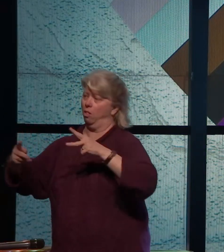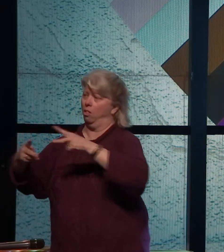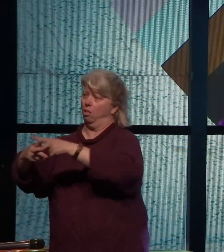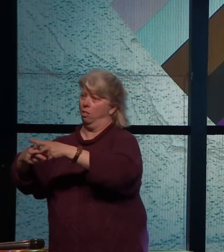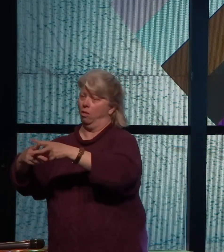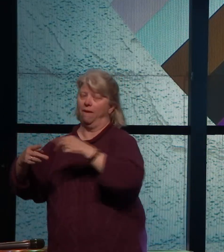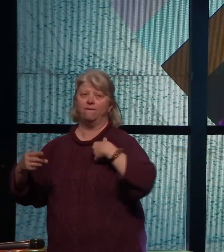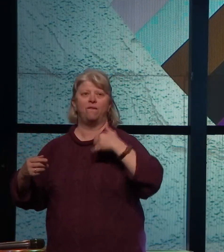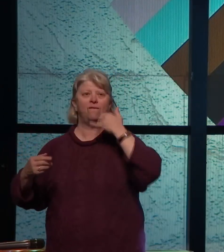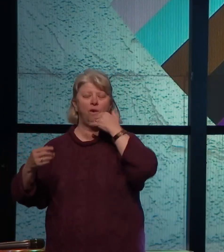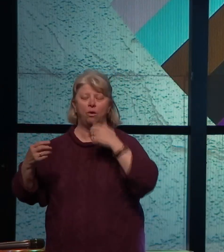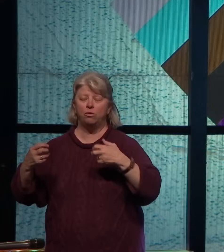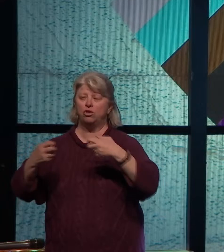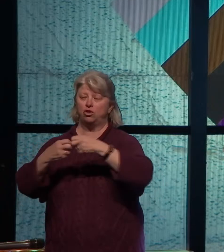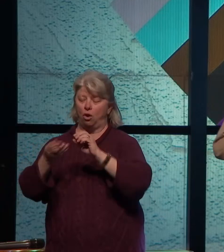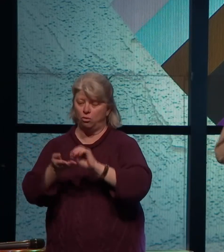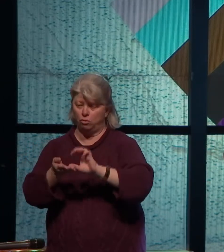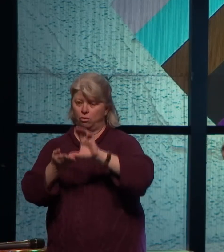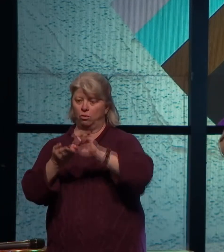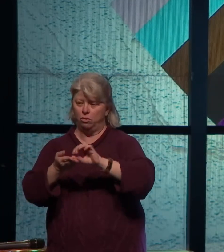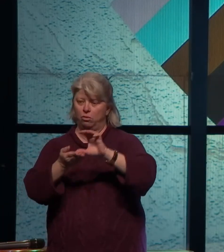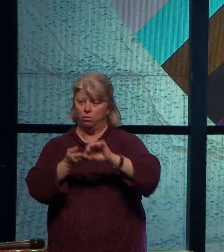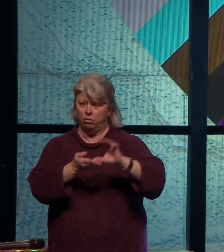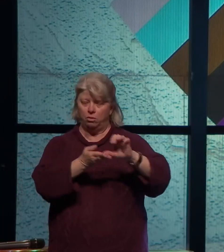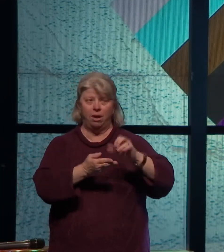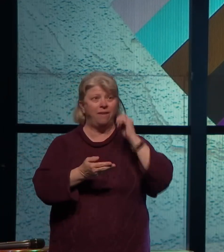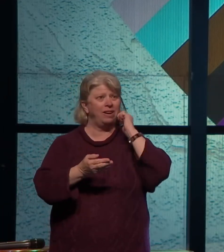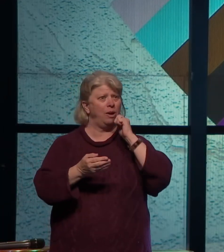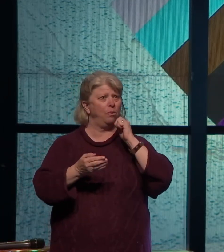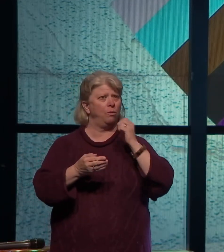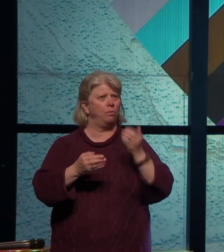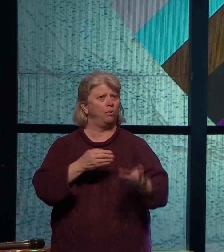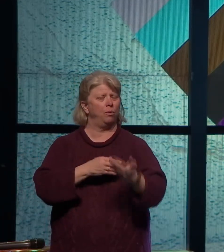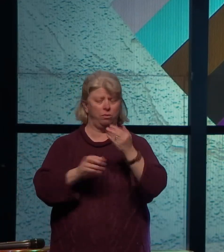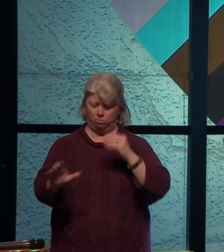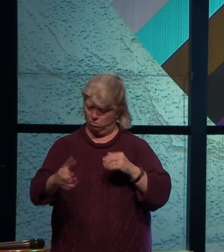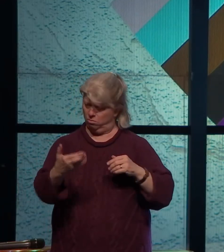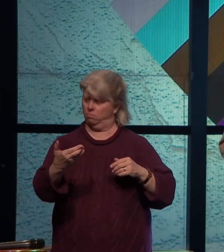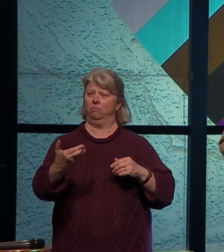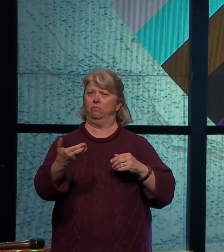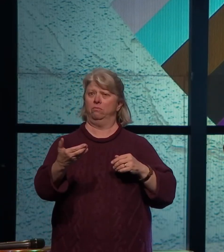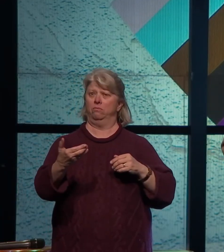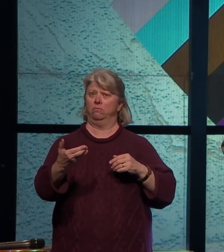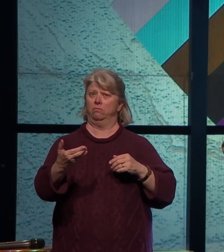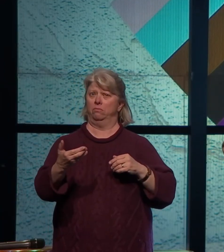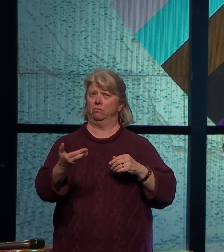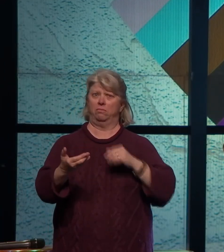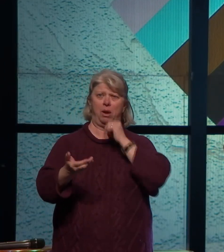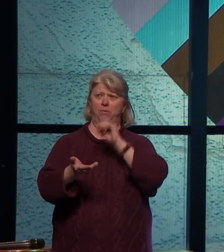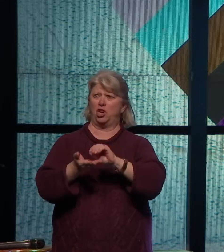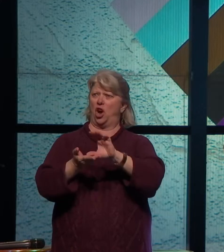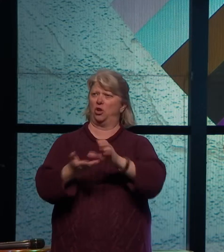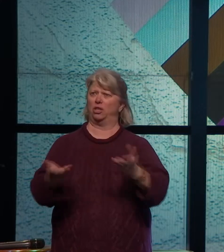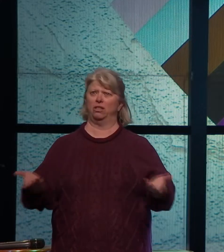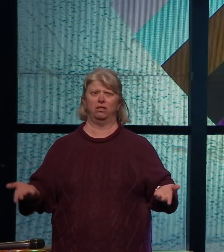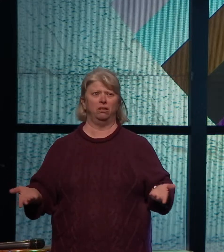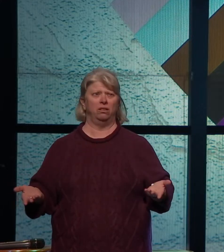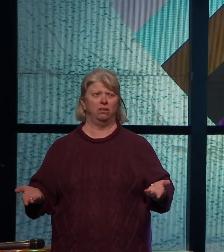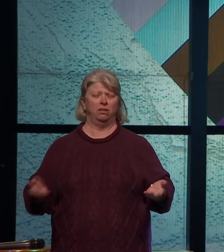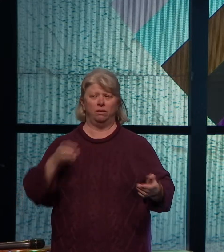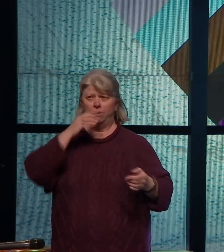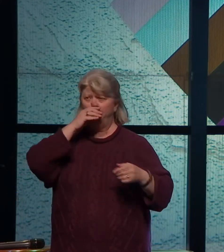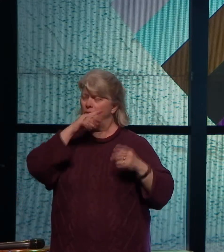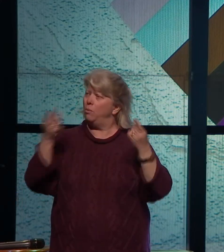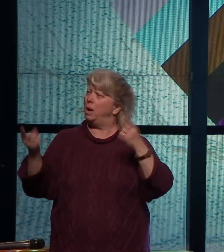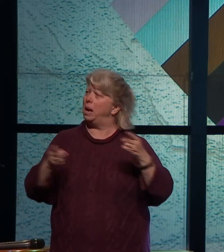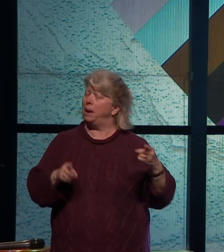charge your phone on every day. And then one morning you wake up and you pick up your phone and it didn't charge. And you're like, what